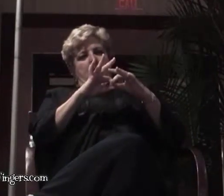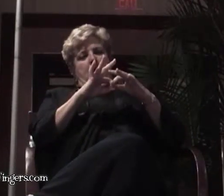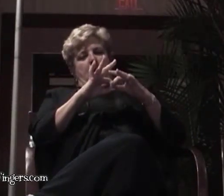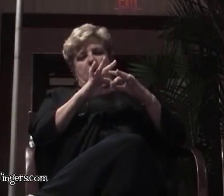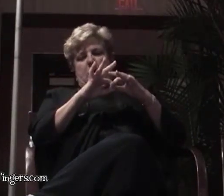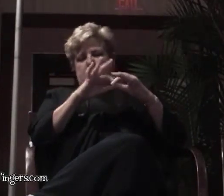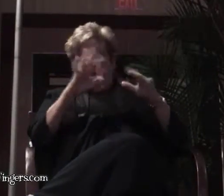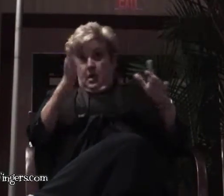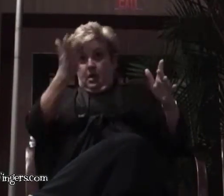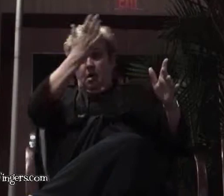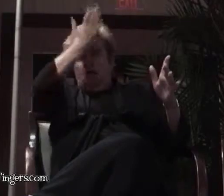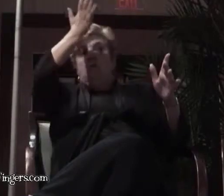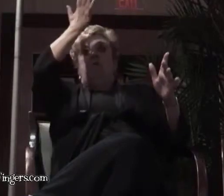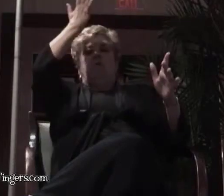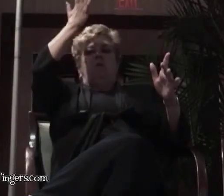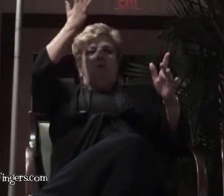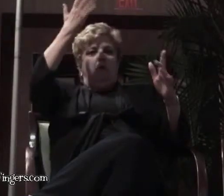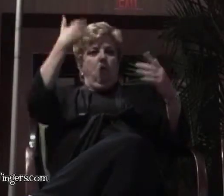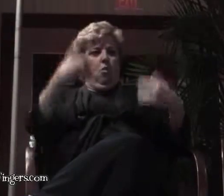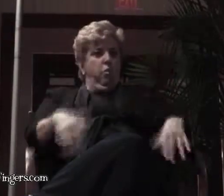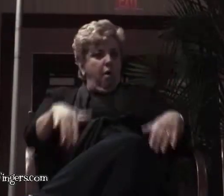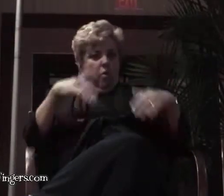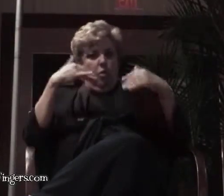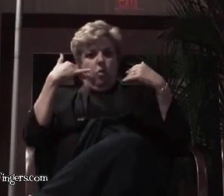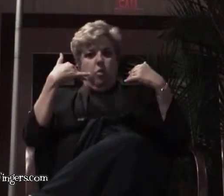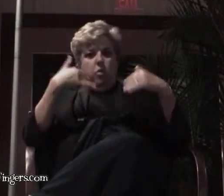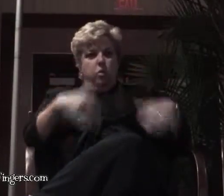holy cow, I'm an alcoholic.